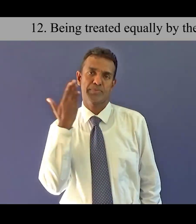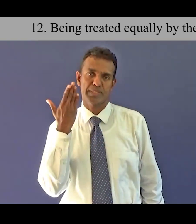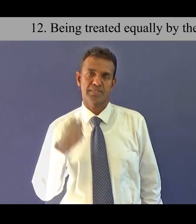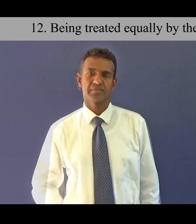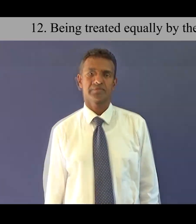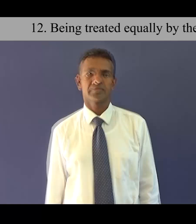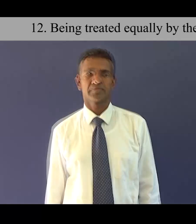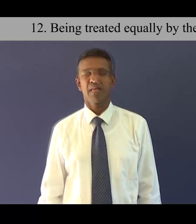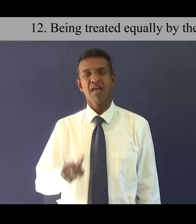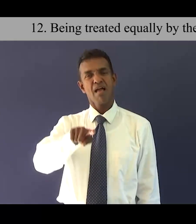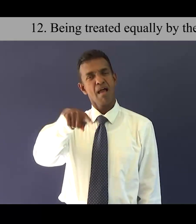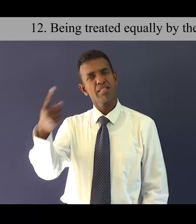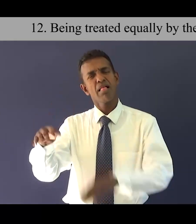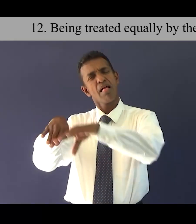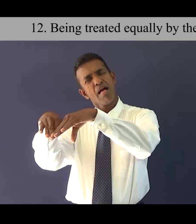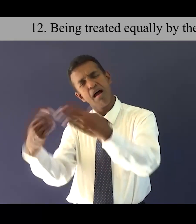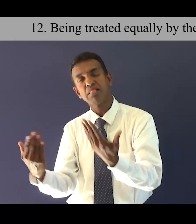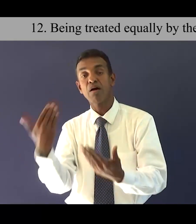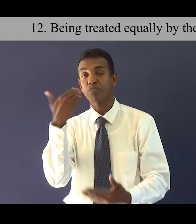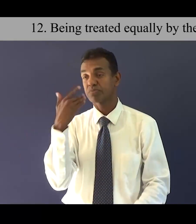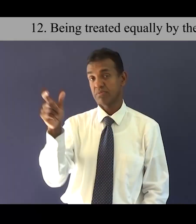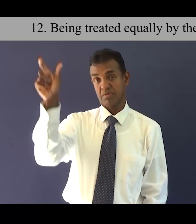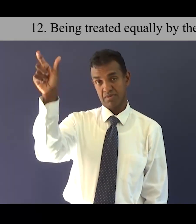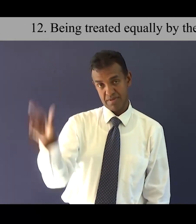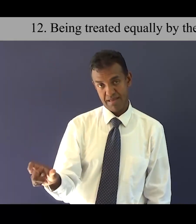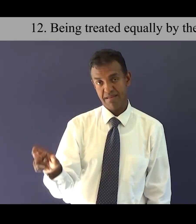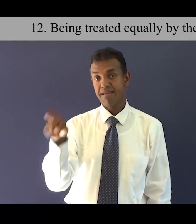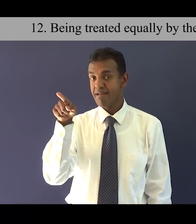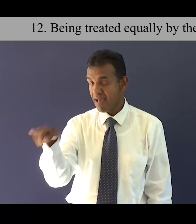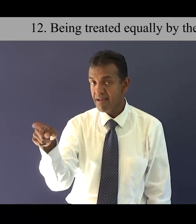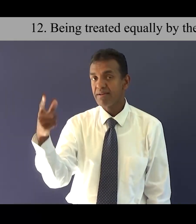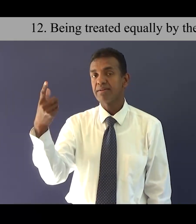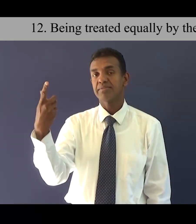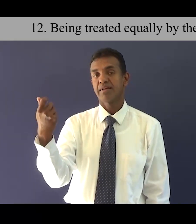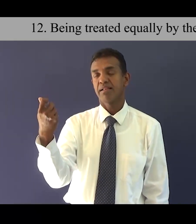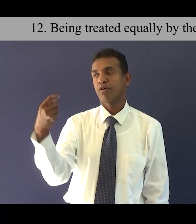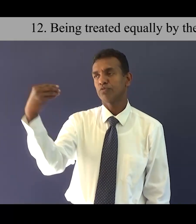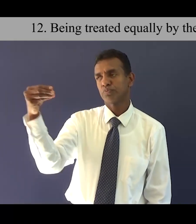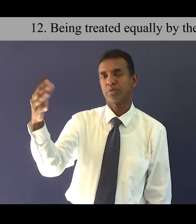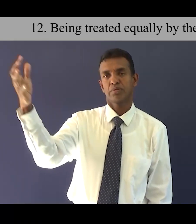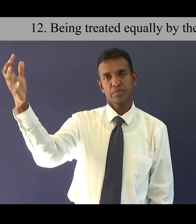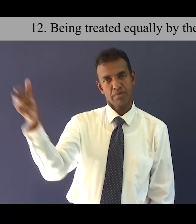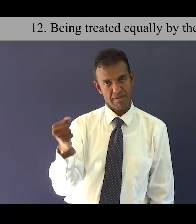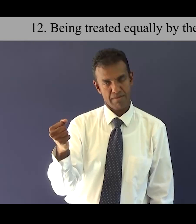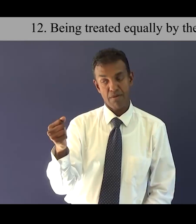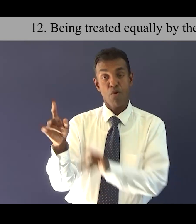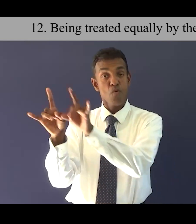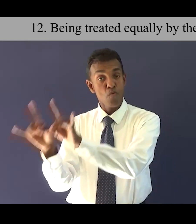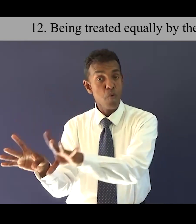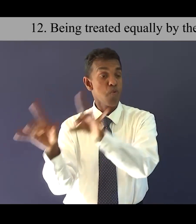be able to borrow money the same as anyone else, not have